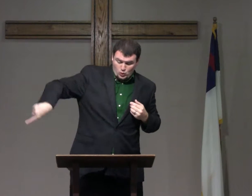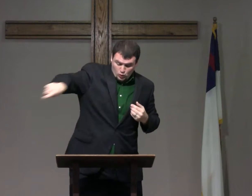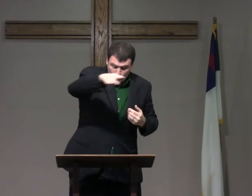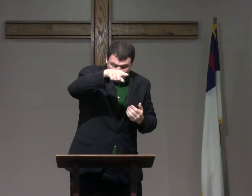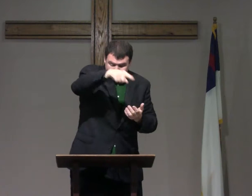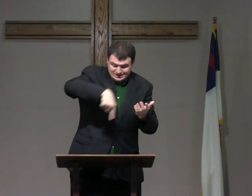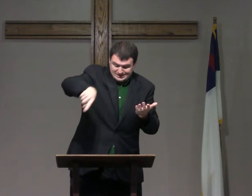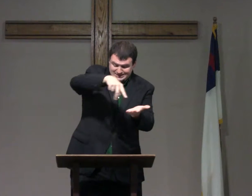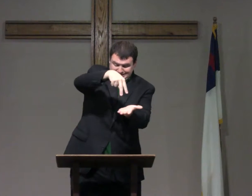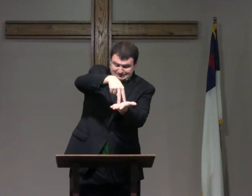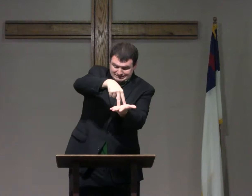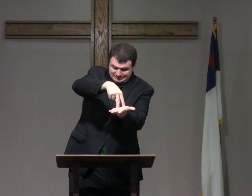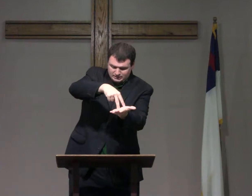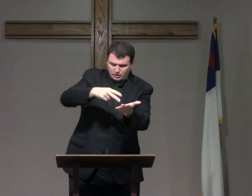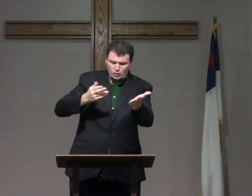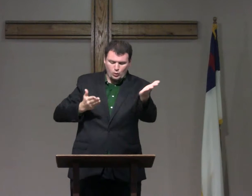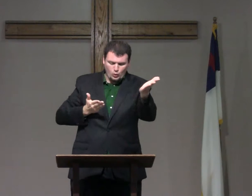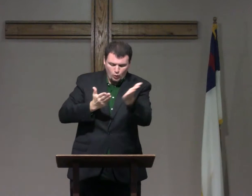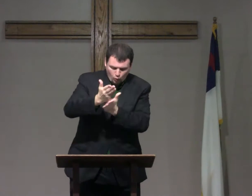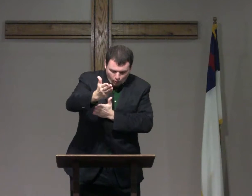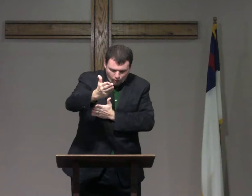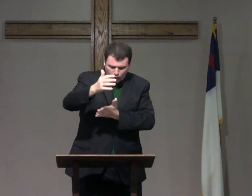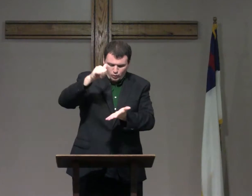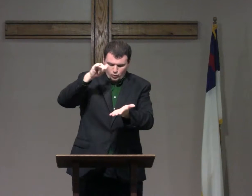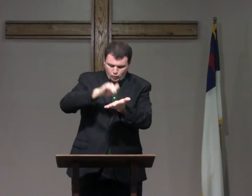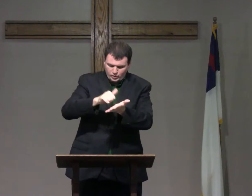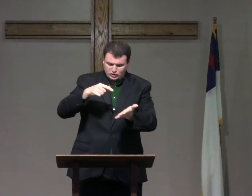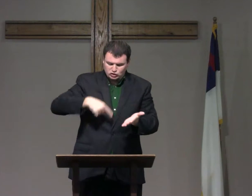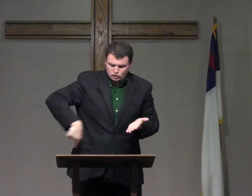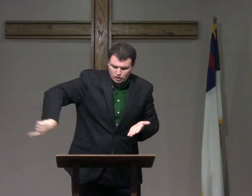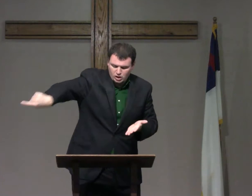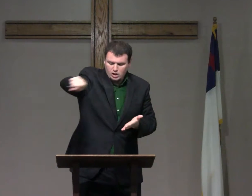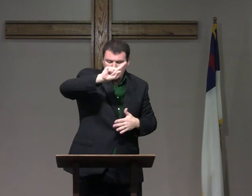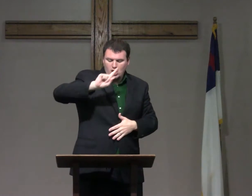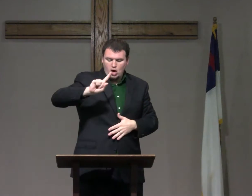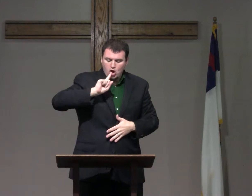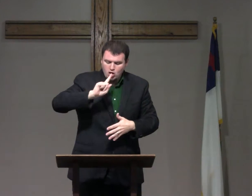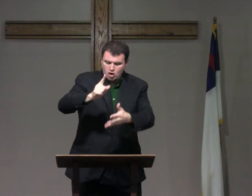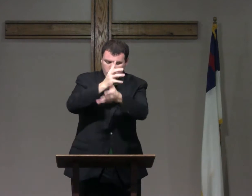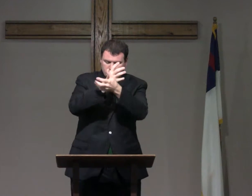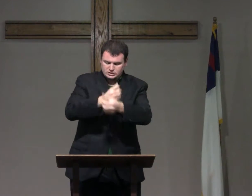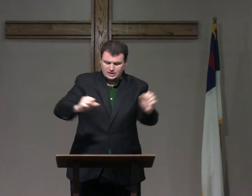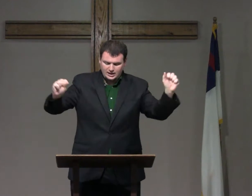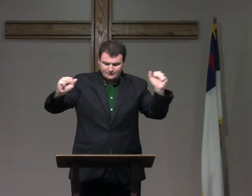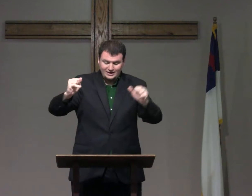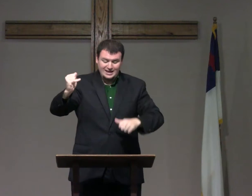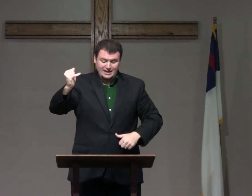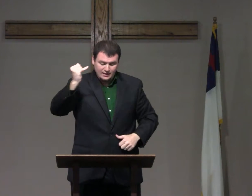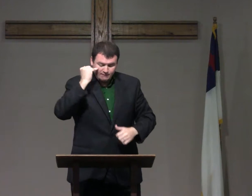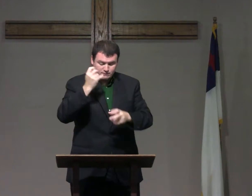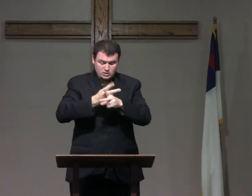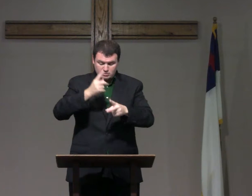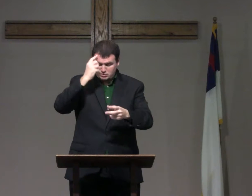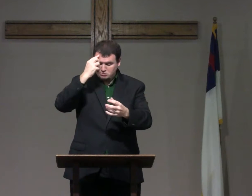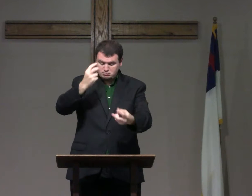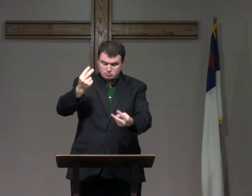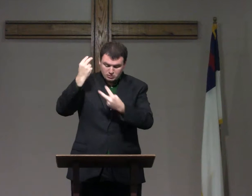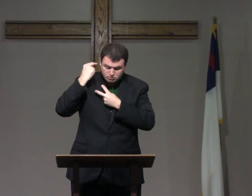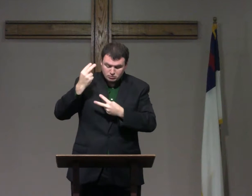received, and wherein ye stand, by which also ye are saved, if ye keep